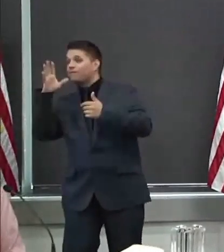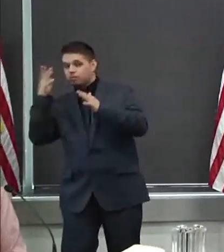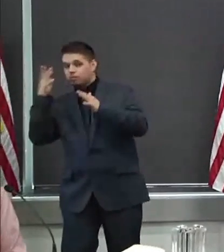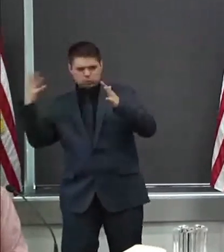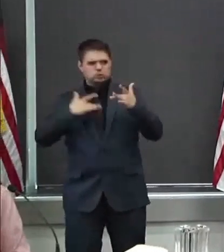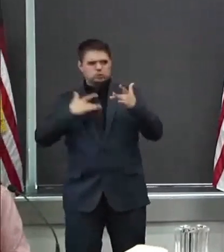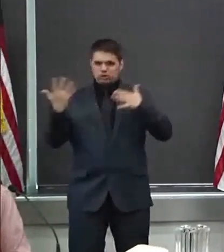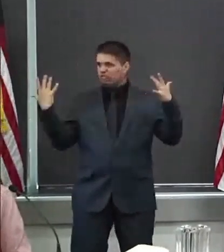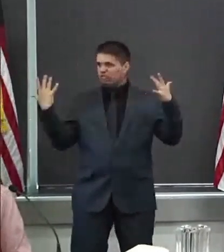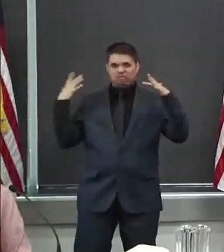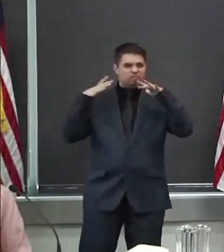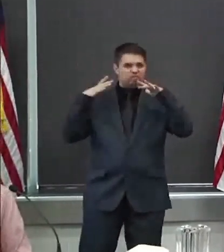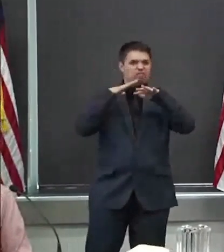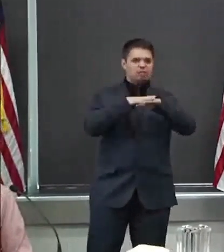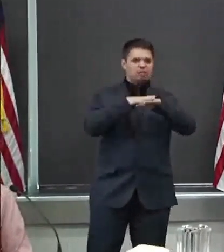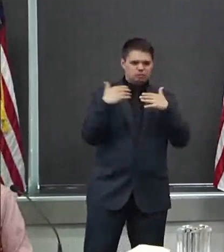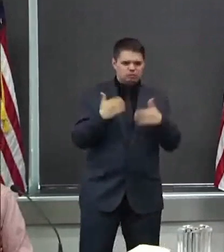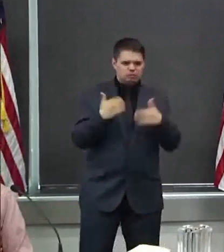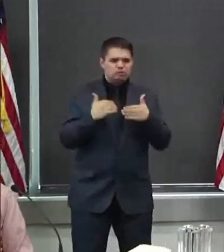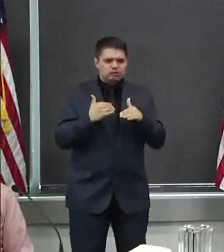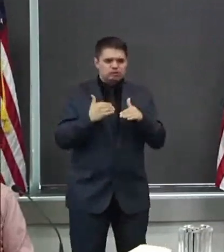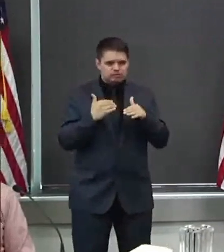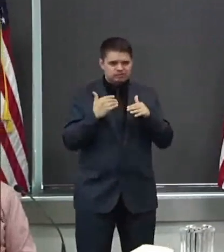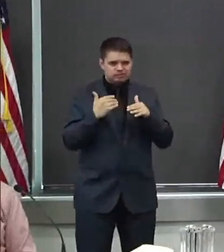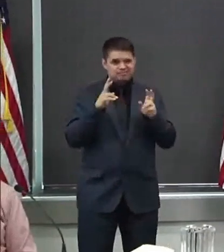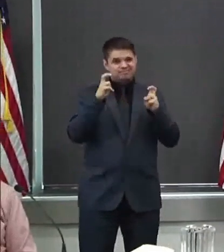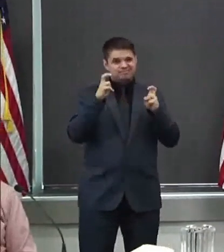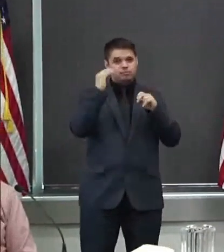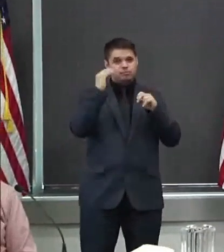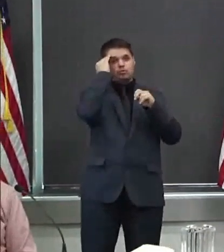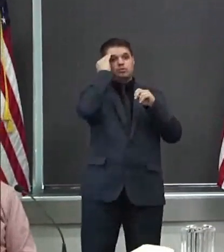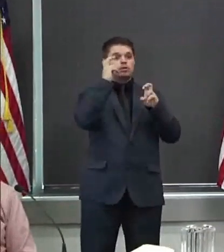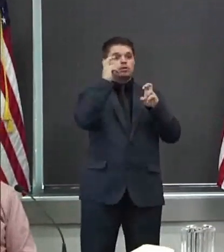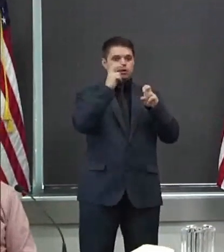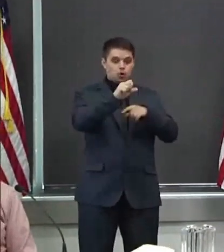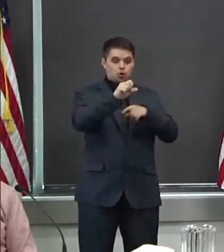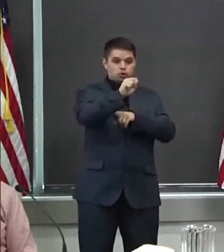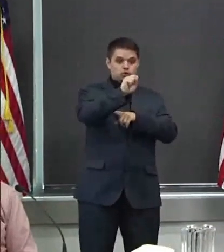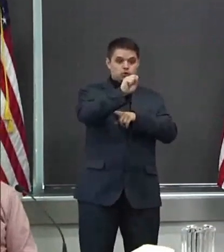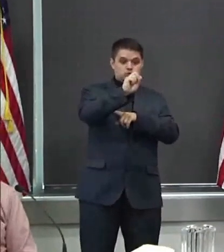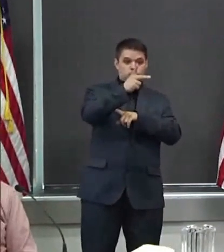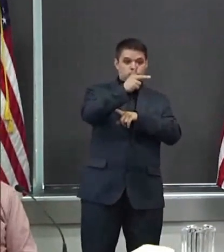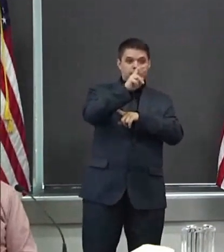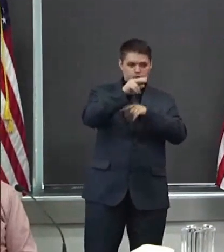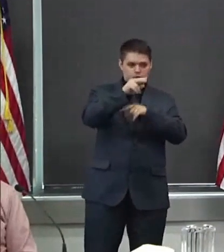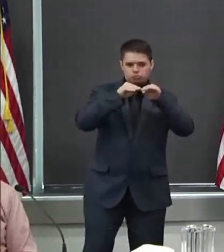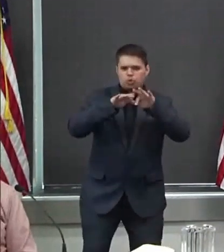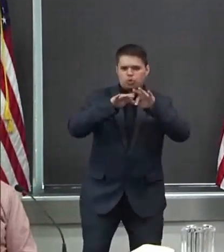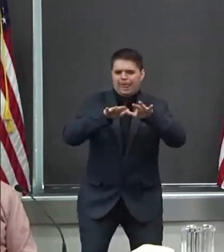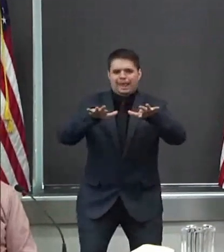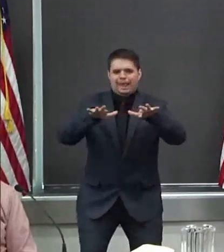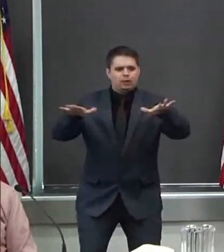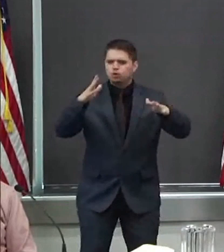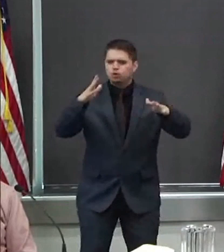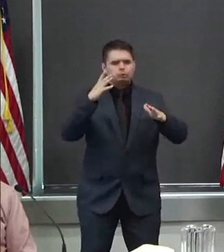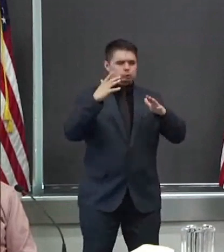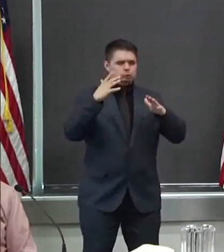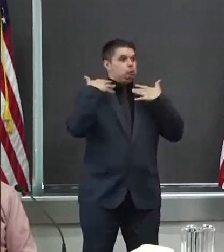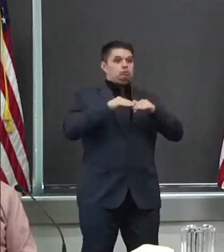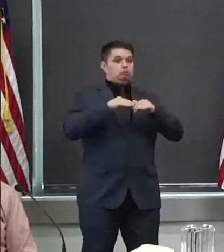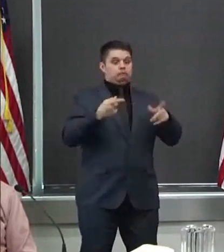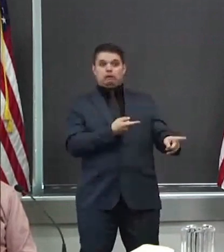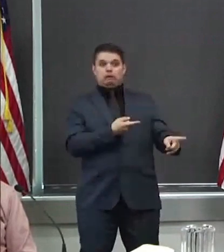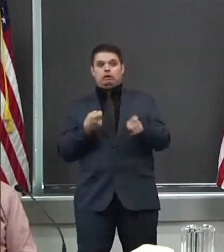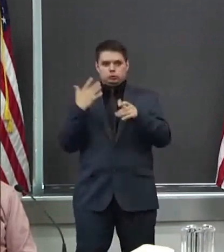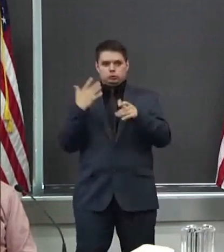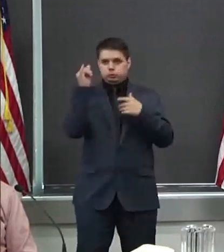are what are considered super spreaders, and that's why I encourage Oregonians that are